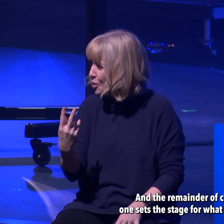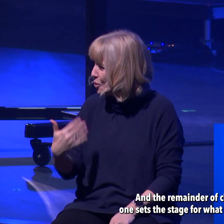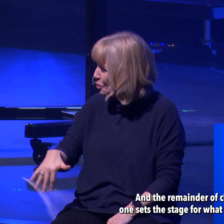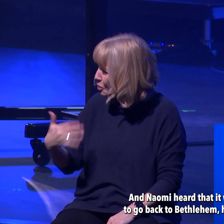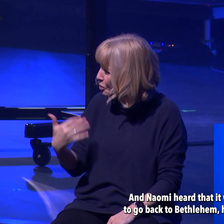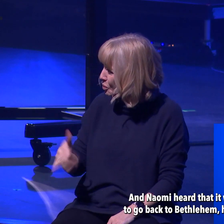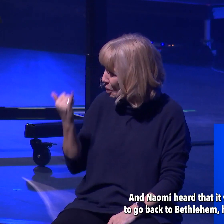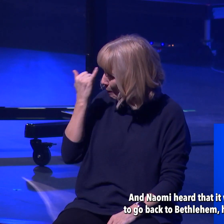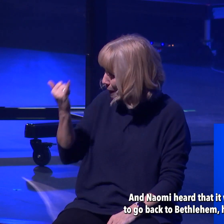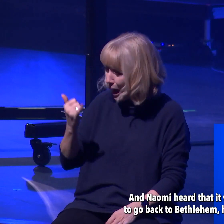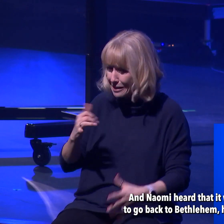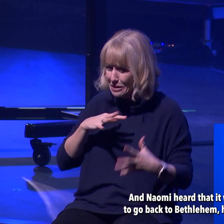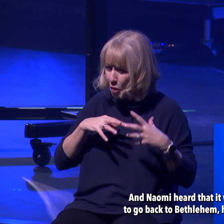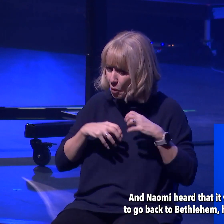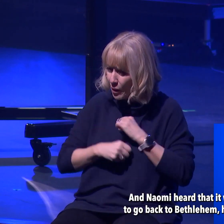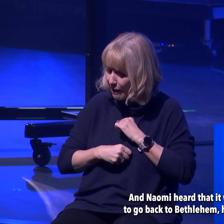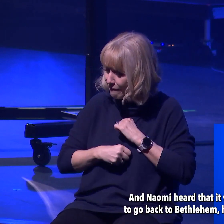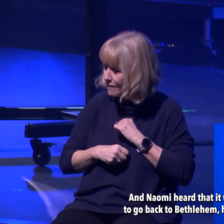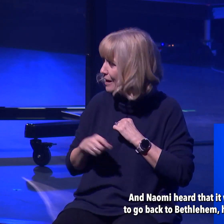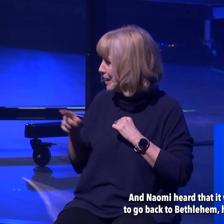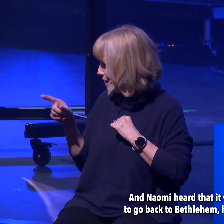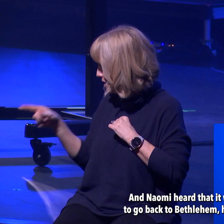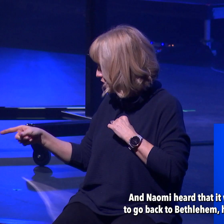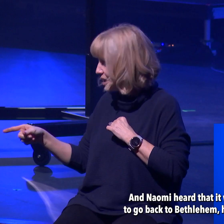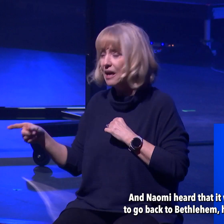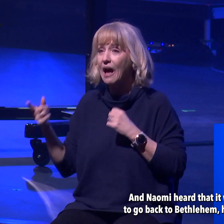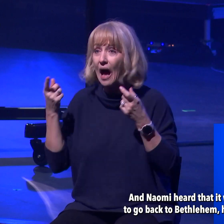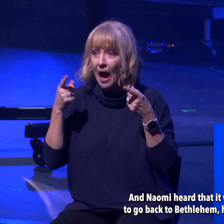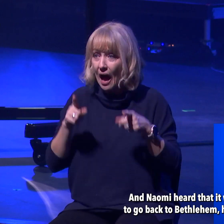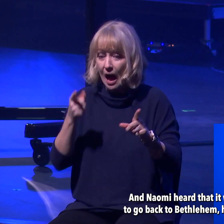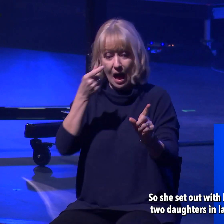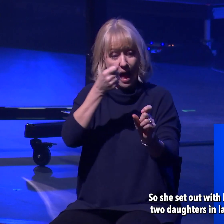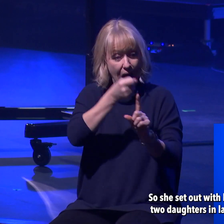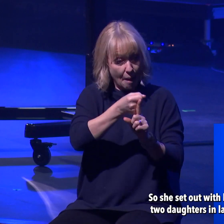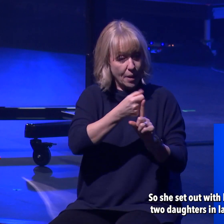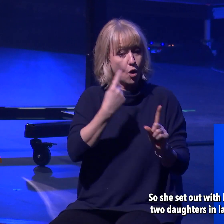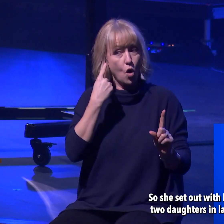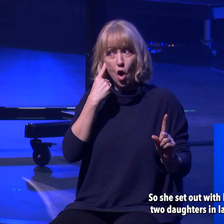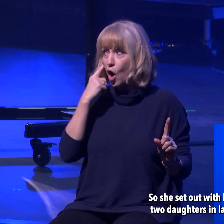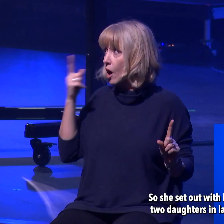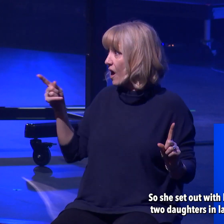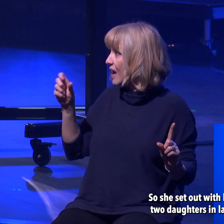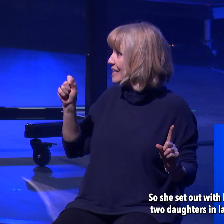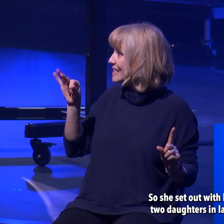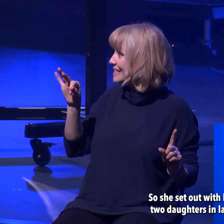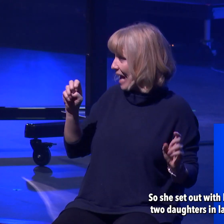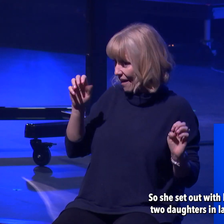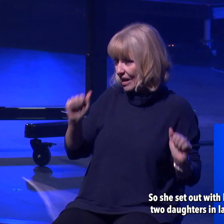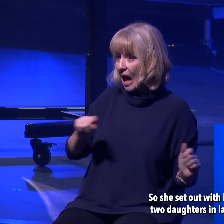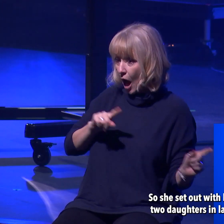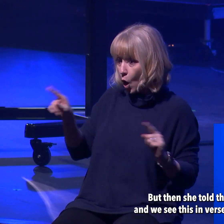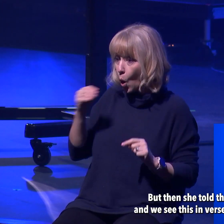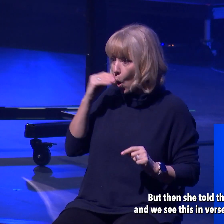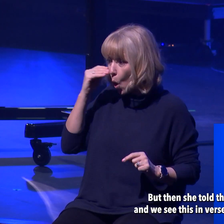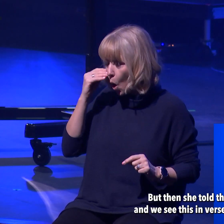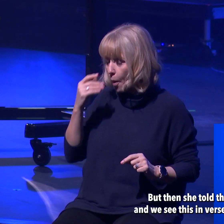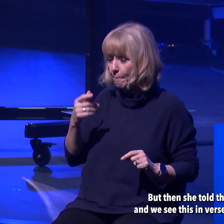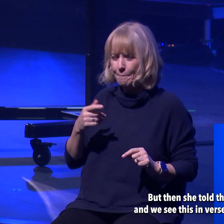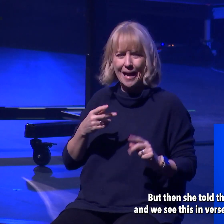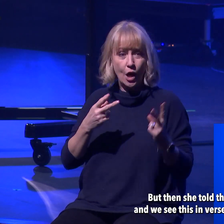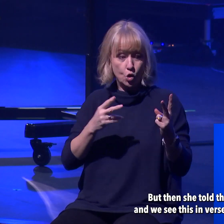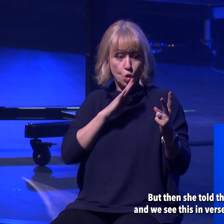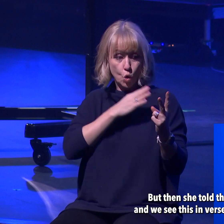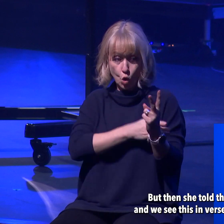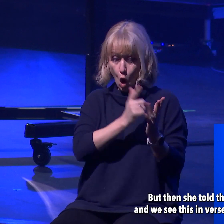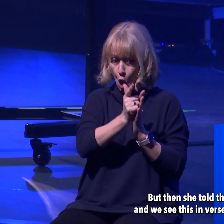come. And Naomi heard that it was safe to go back to Bethlehem, her home, so she set out with her 2 daughters-in-law. But then she told